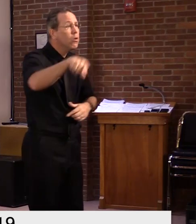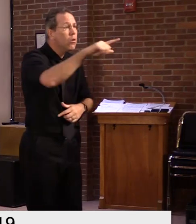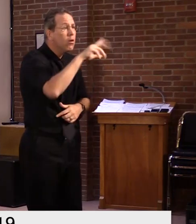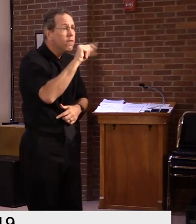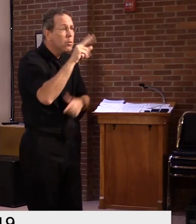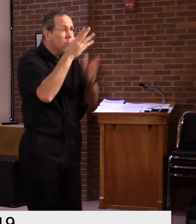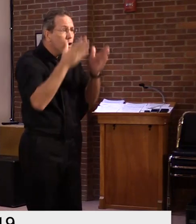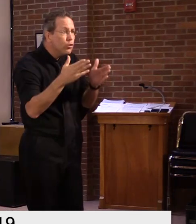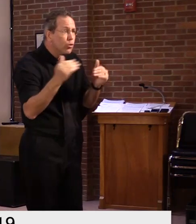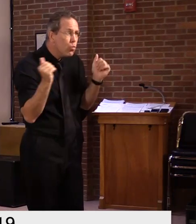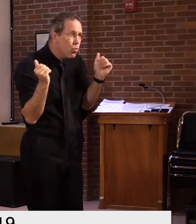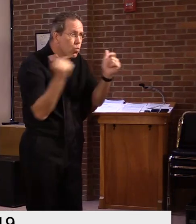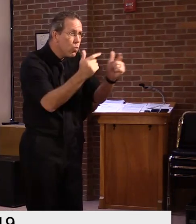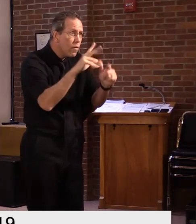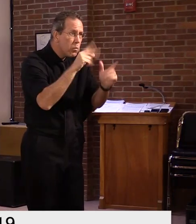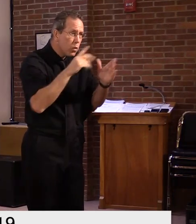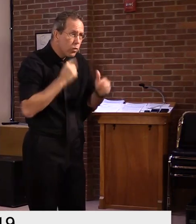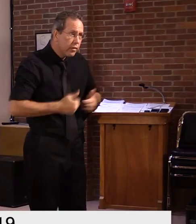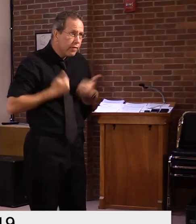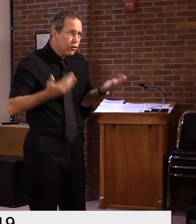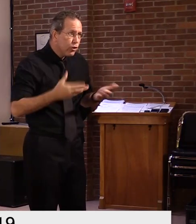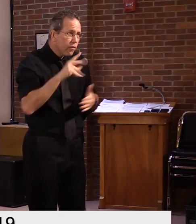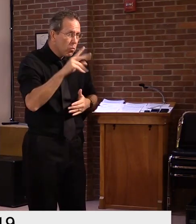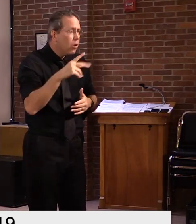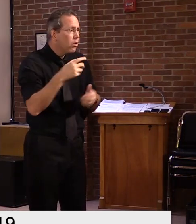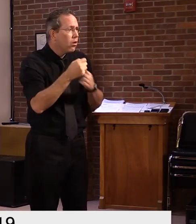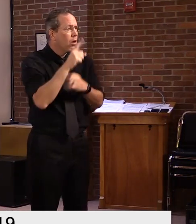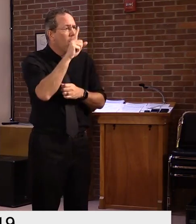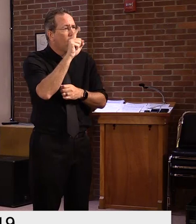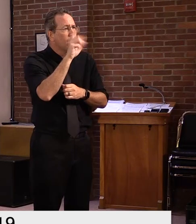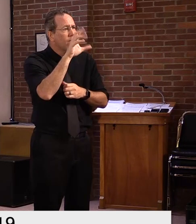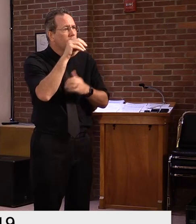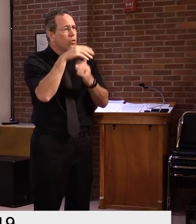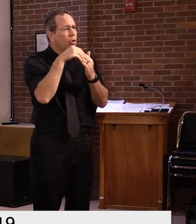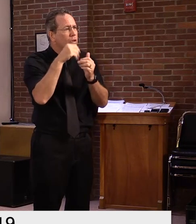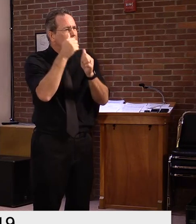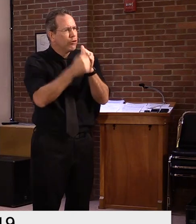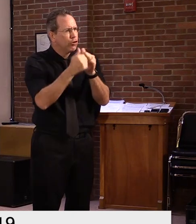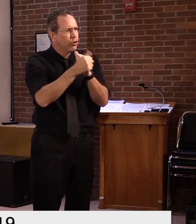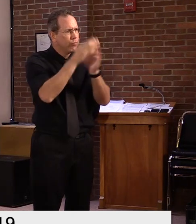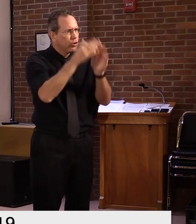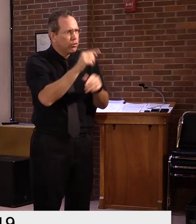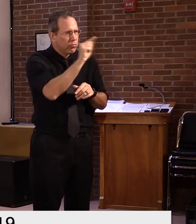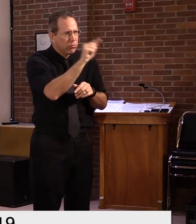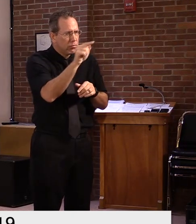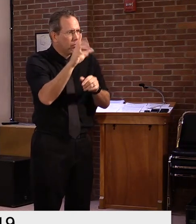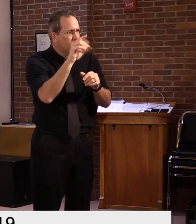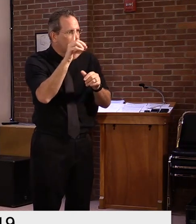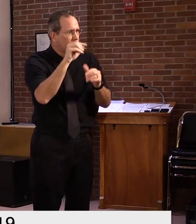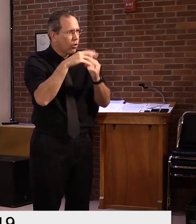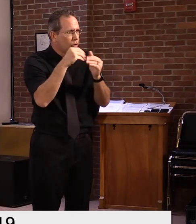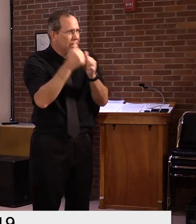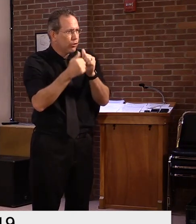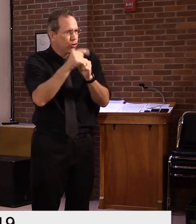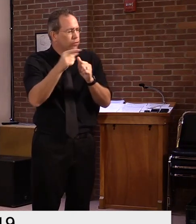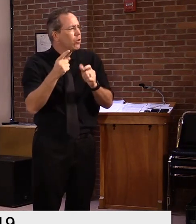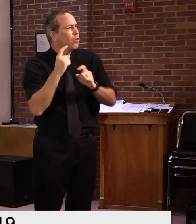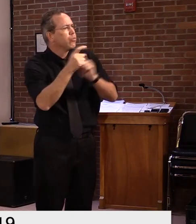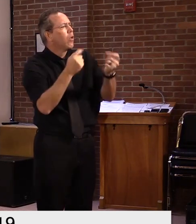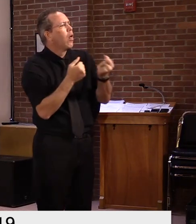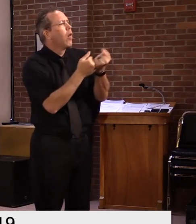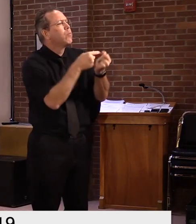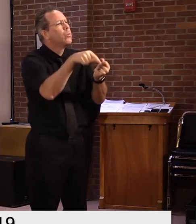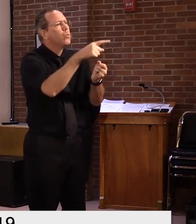part of a buy local campaign to spur economic activity that supports our local businesses while giving all